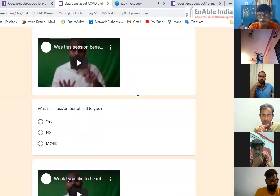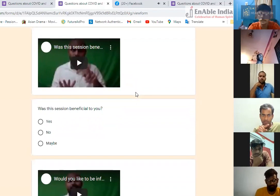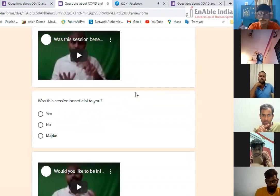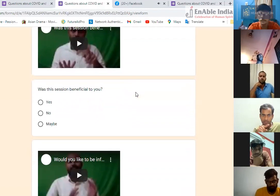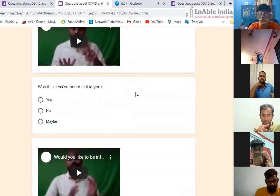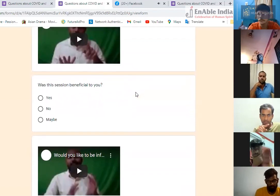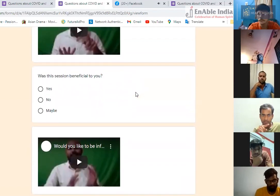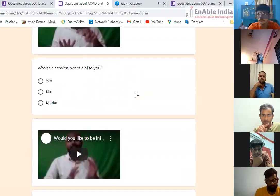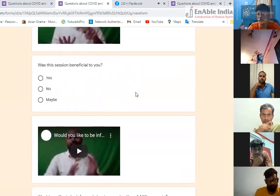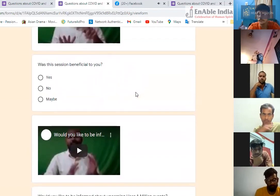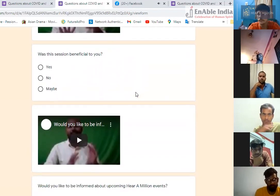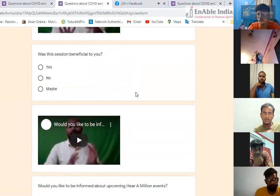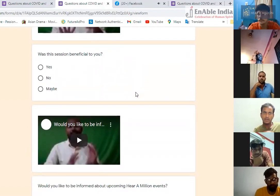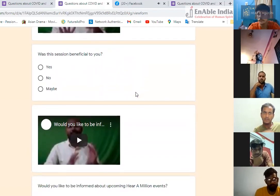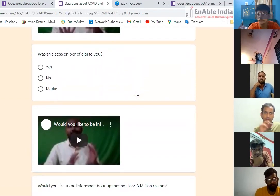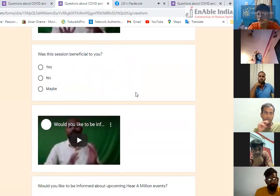right one.